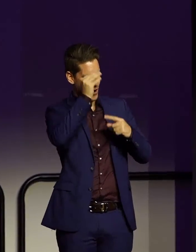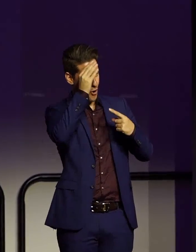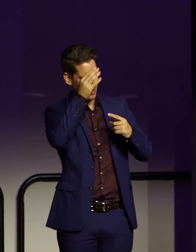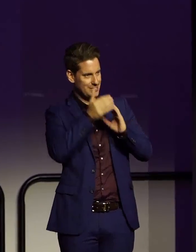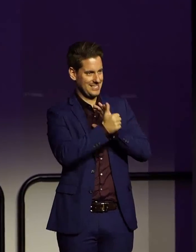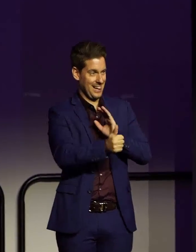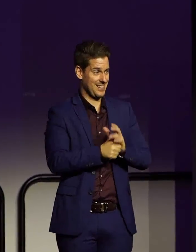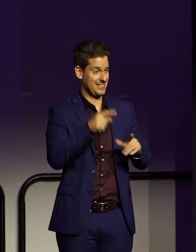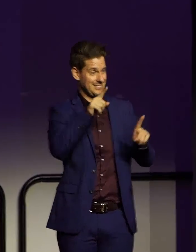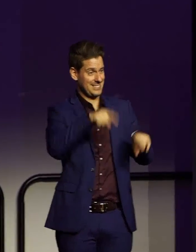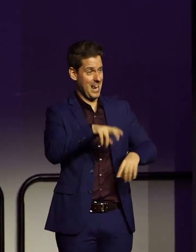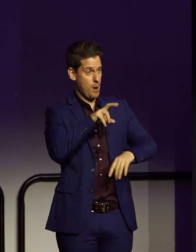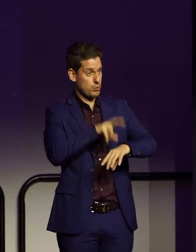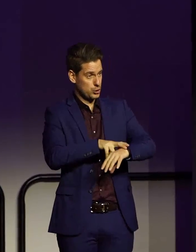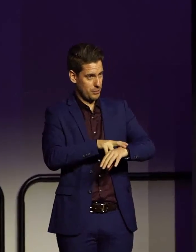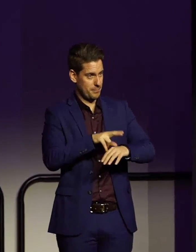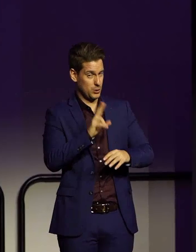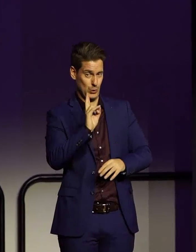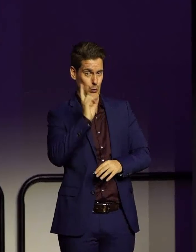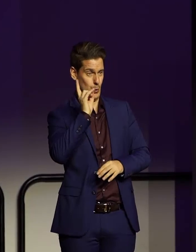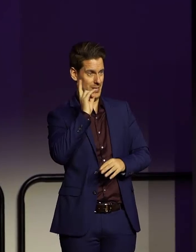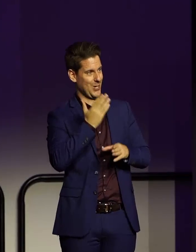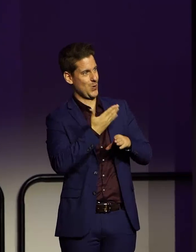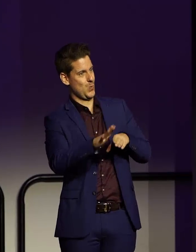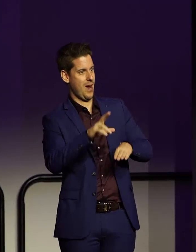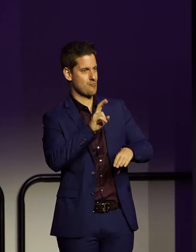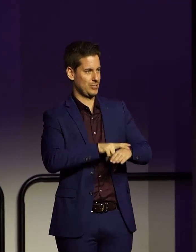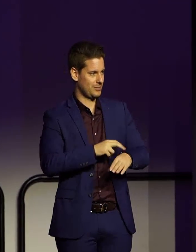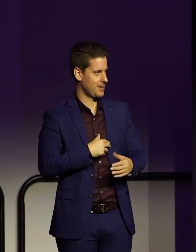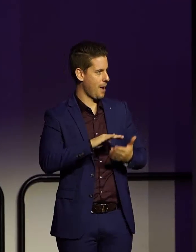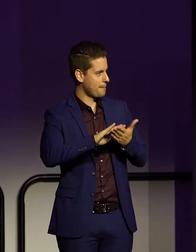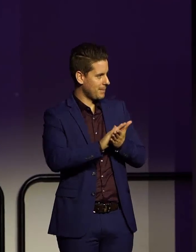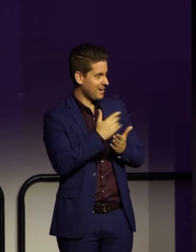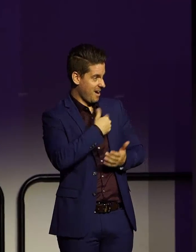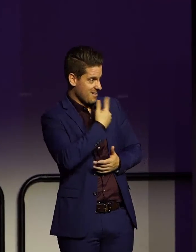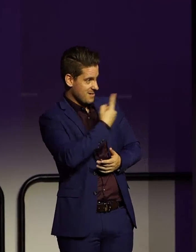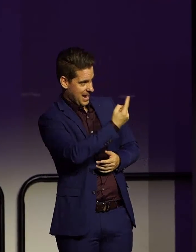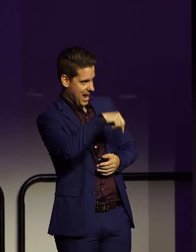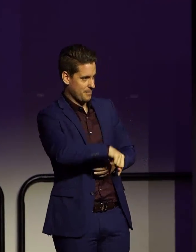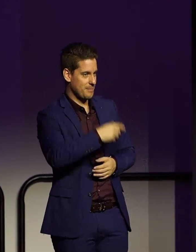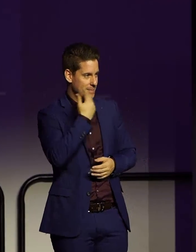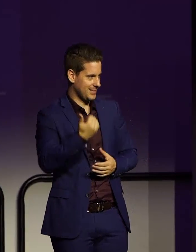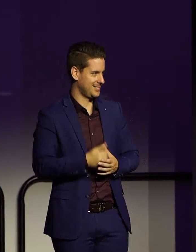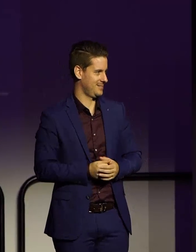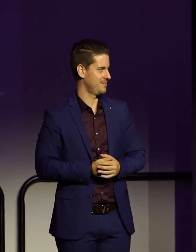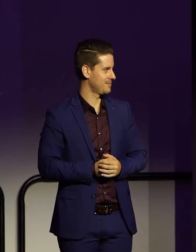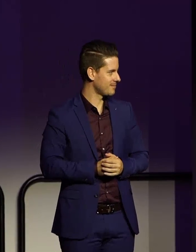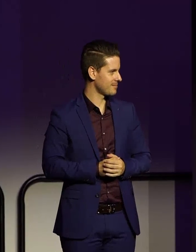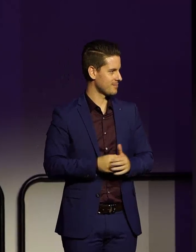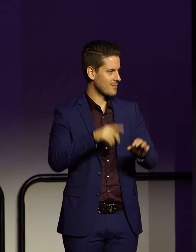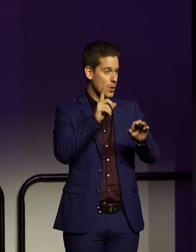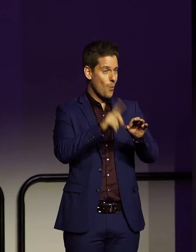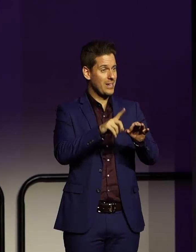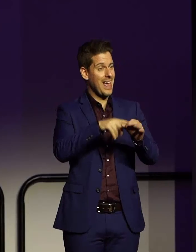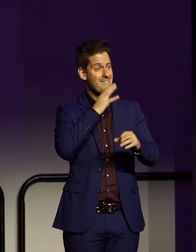Sophie started her apprenticeship a couple of weeks ago, and I'm so pleased she could accept my invitation to join us here today. The